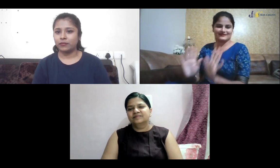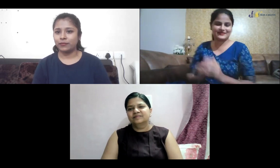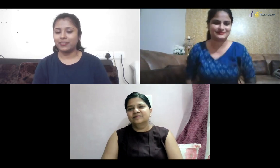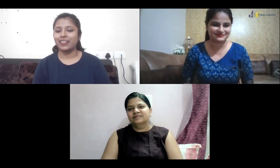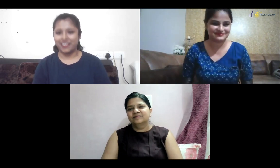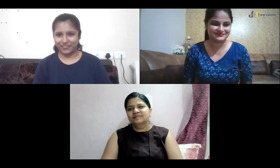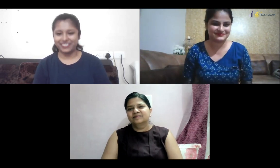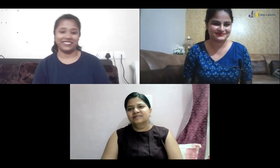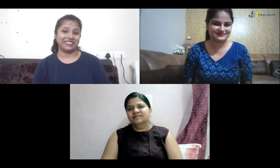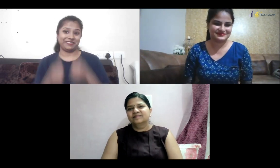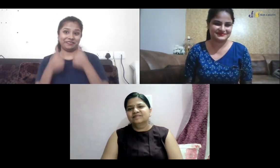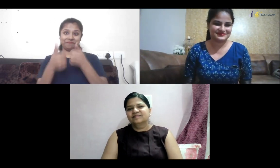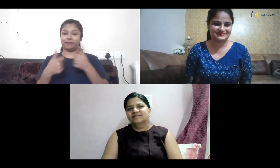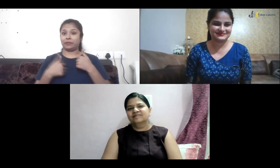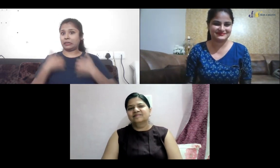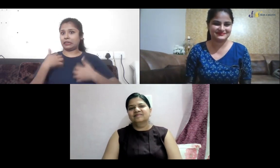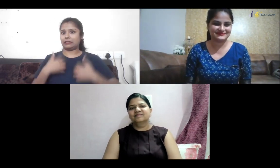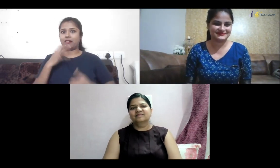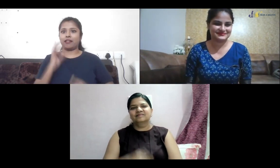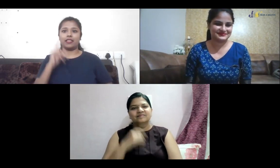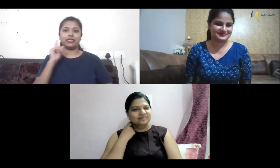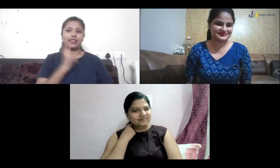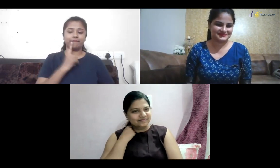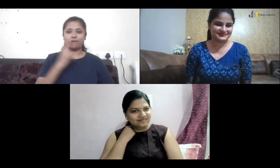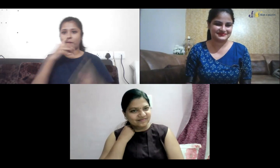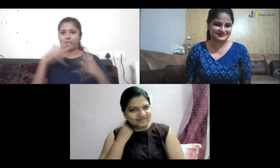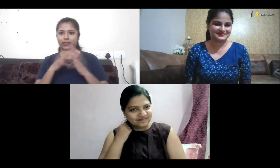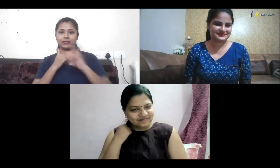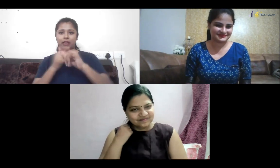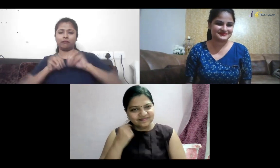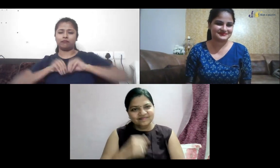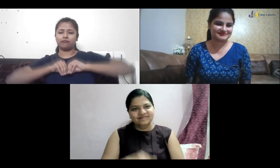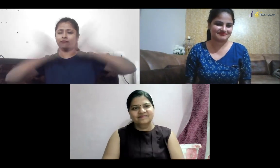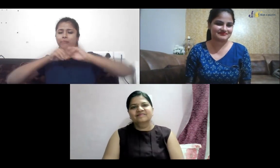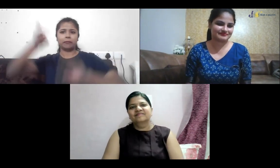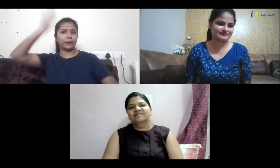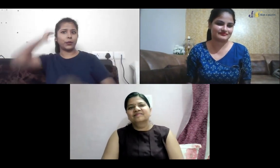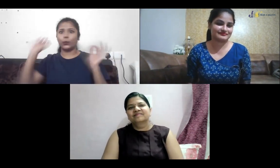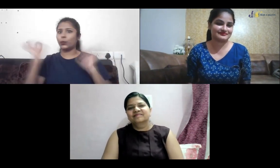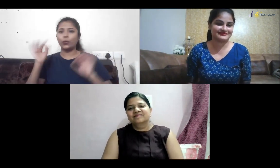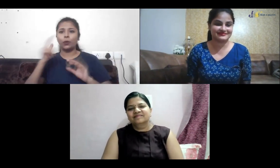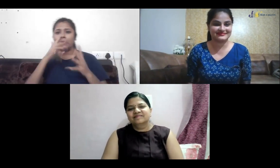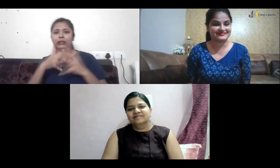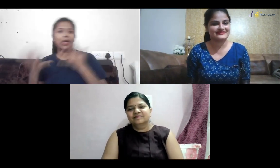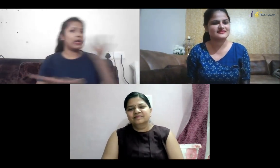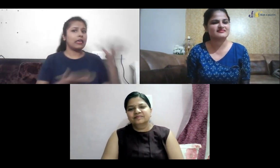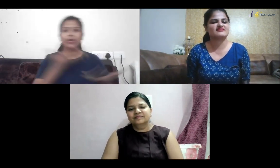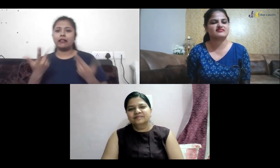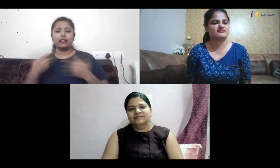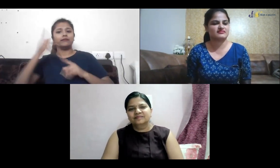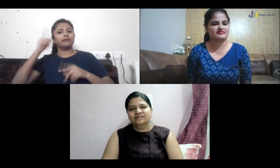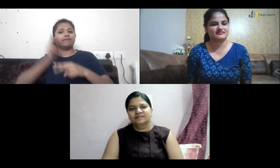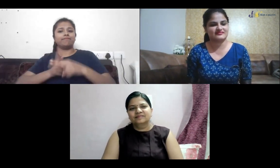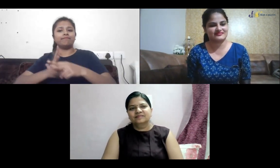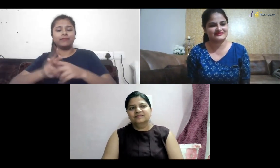So I am working with a lot of projects. Wow, so inspiration being a deaf and also woman. I have